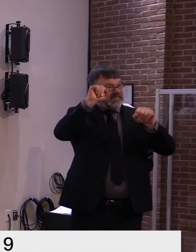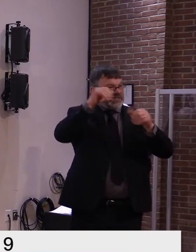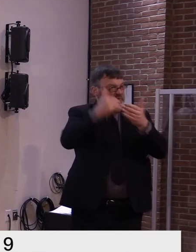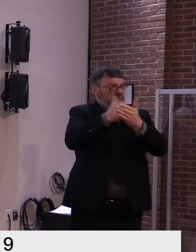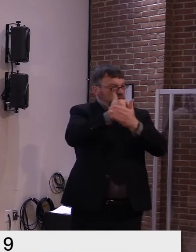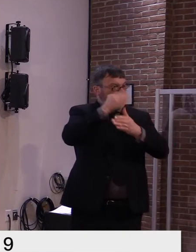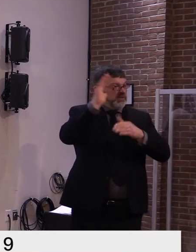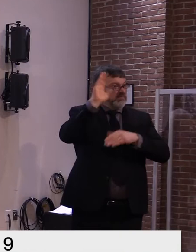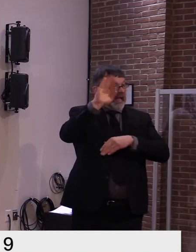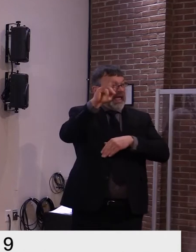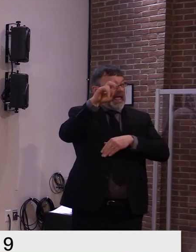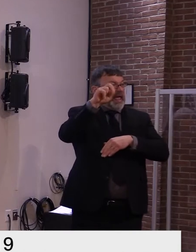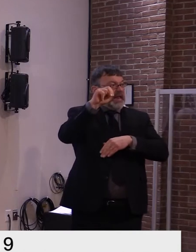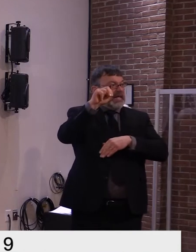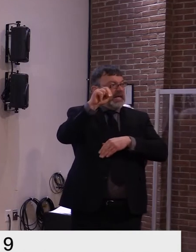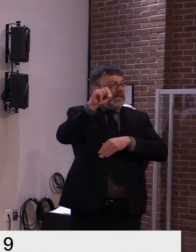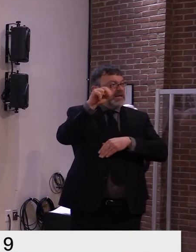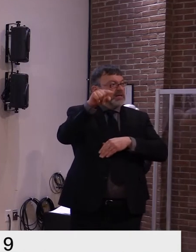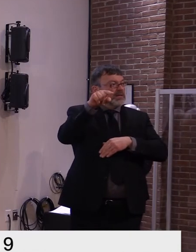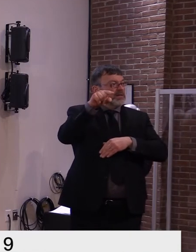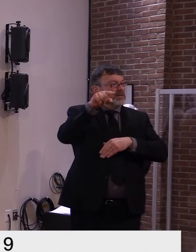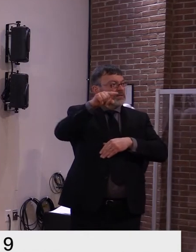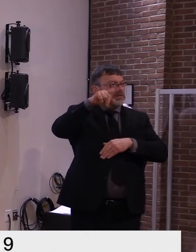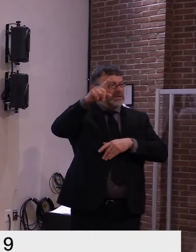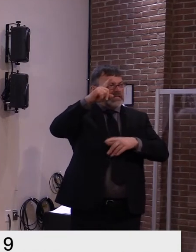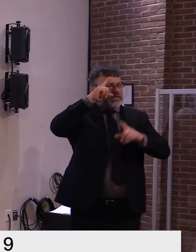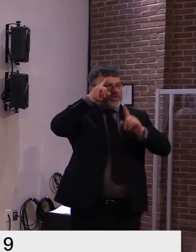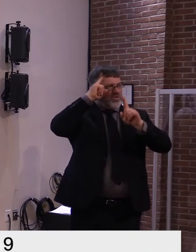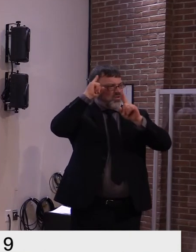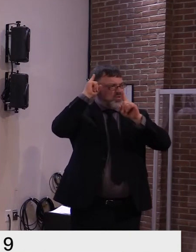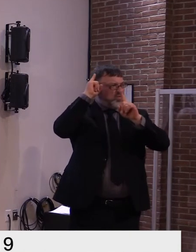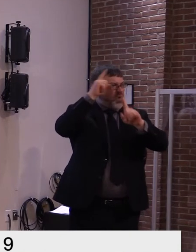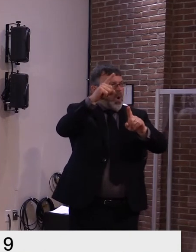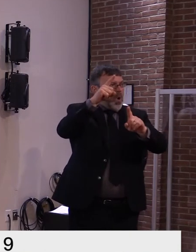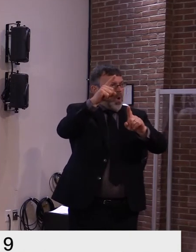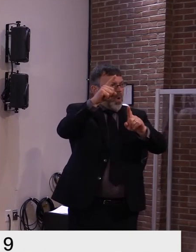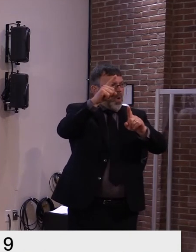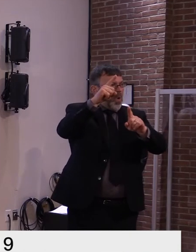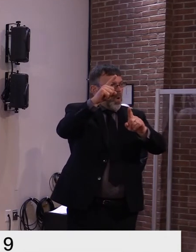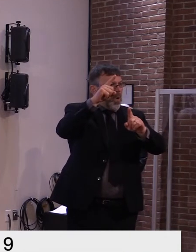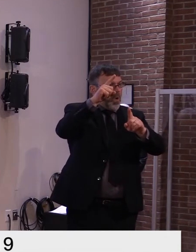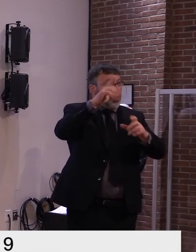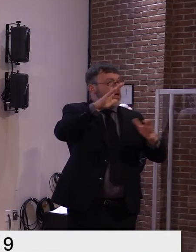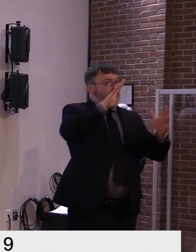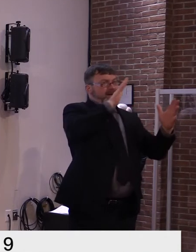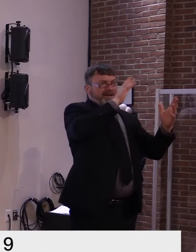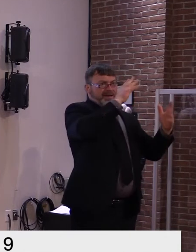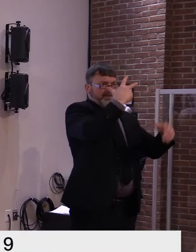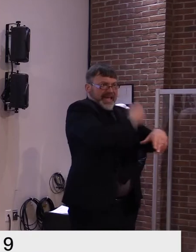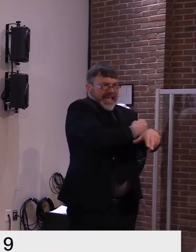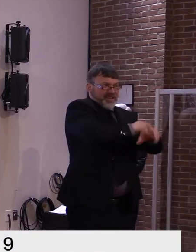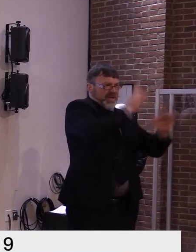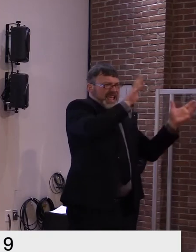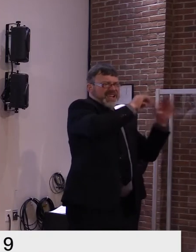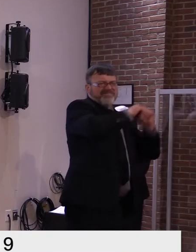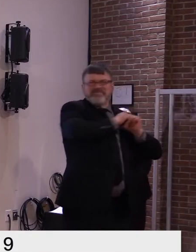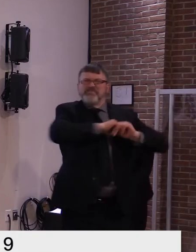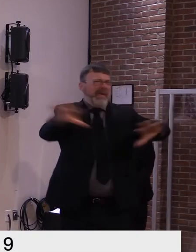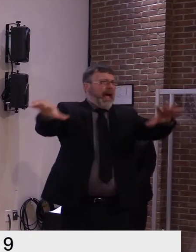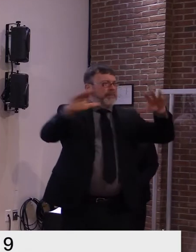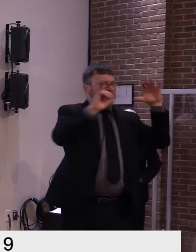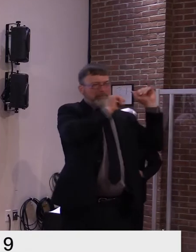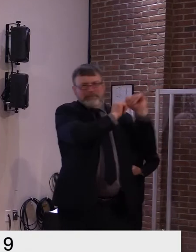not hold back supply for a second dose. And I'm wondering, Dr. Levine, what your thinking is about